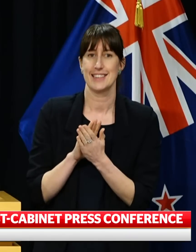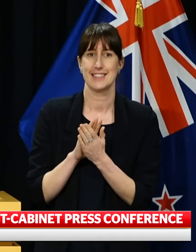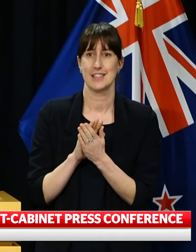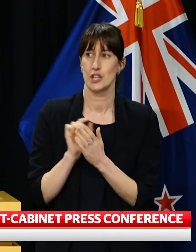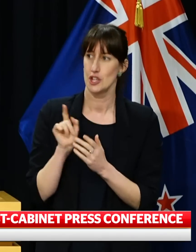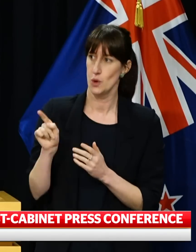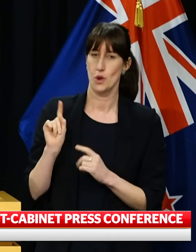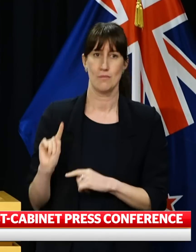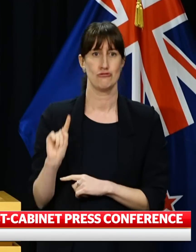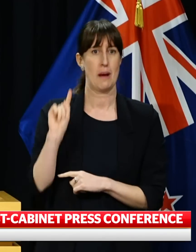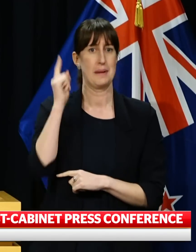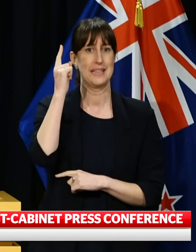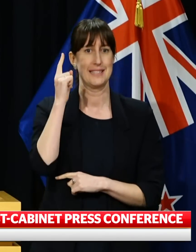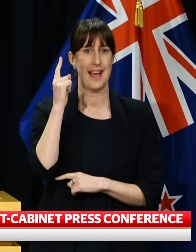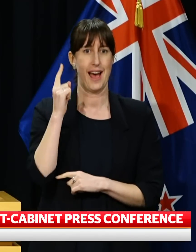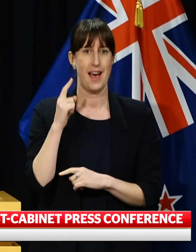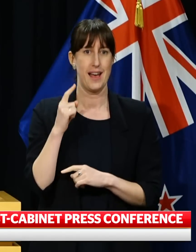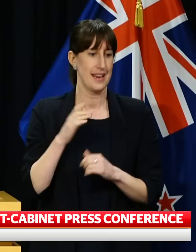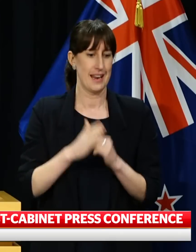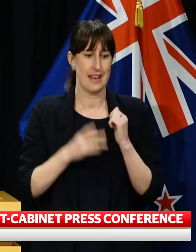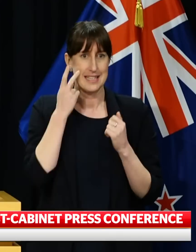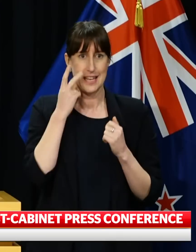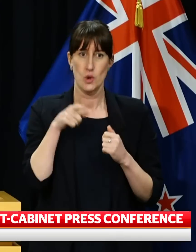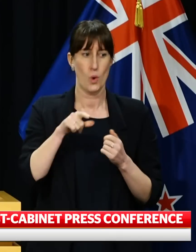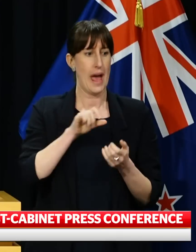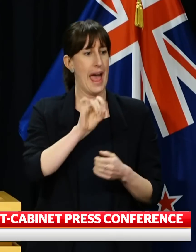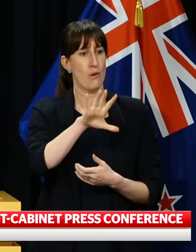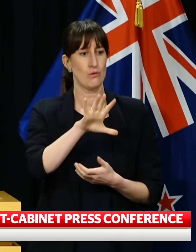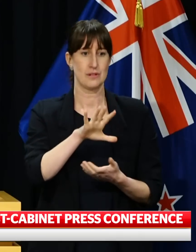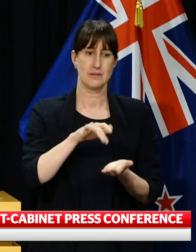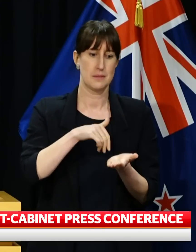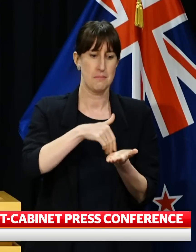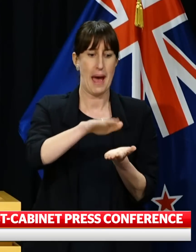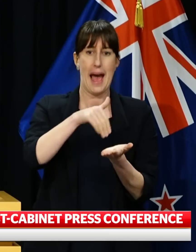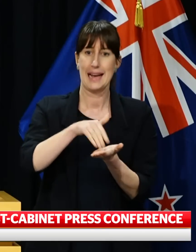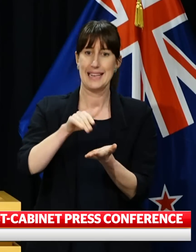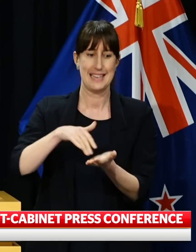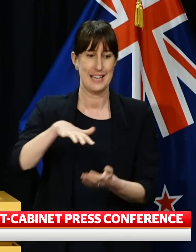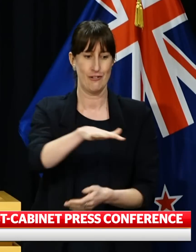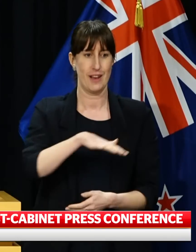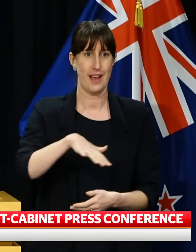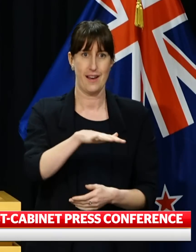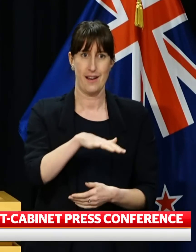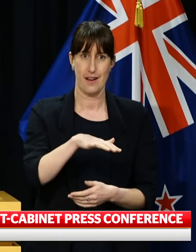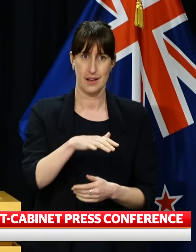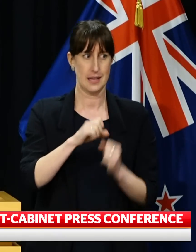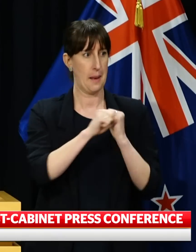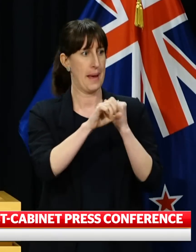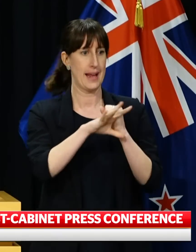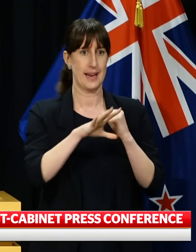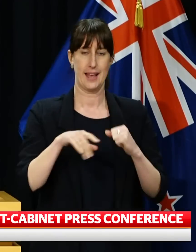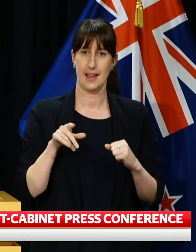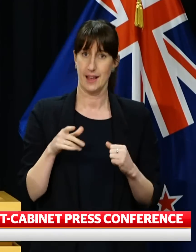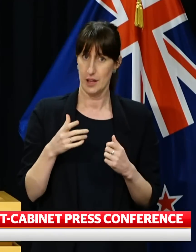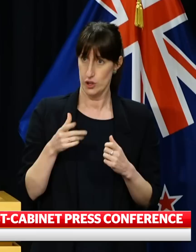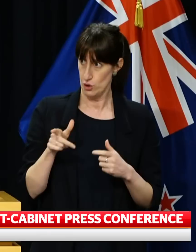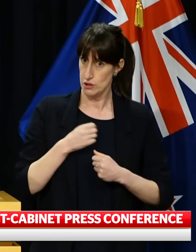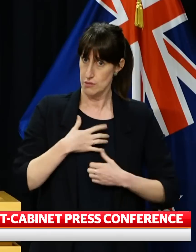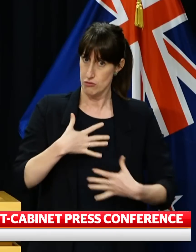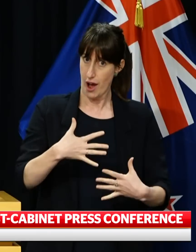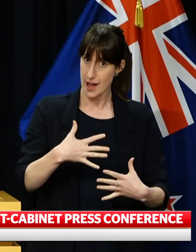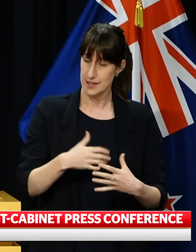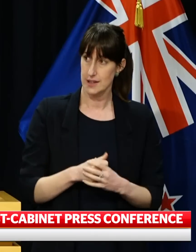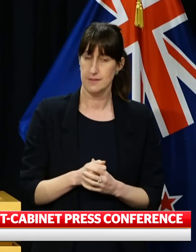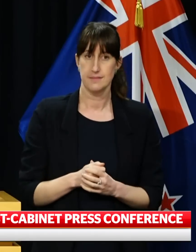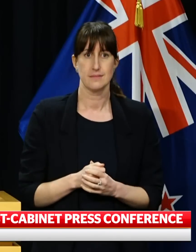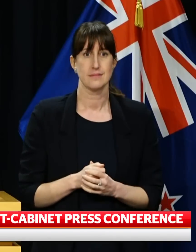We haven't seen you in sort of a market experience campaigning as Labour leader before, so I guess were you surprised by what you...